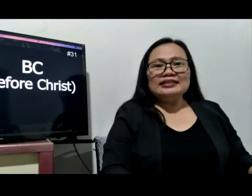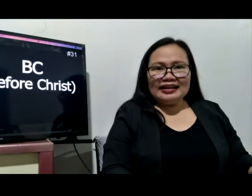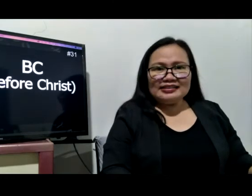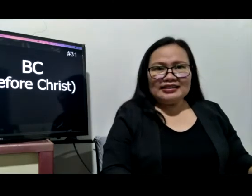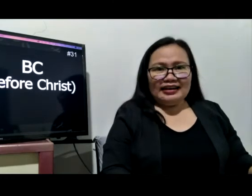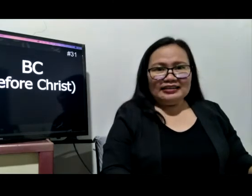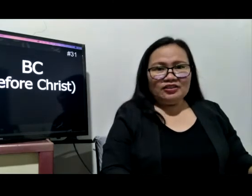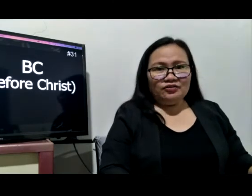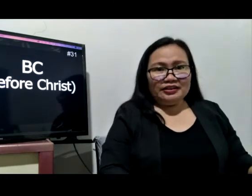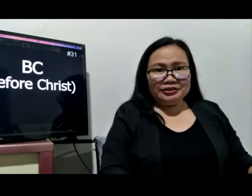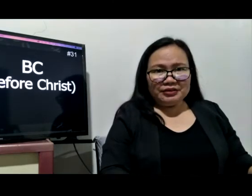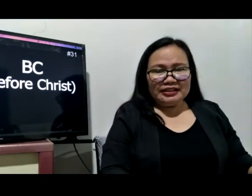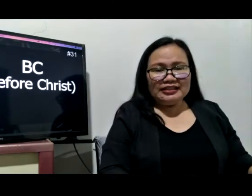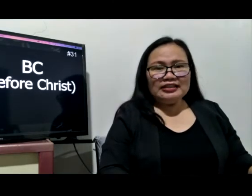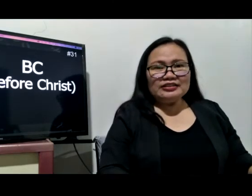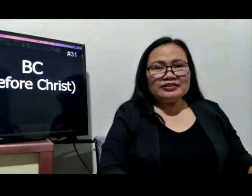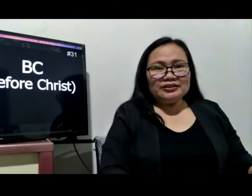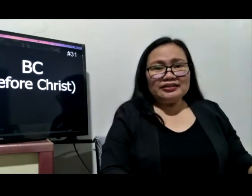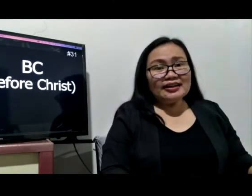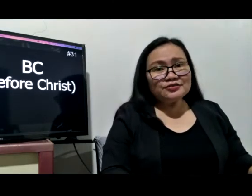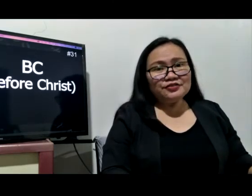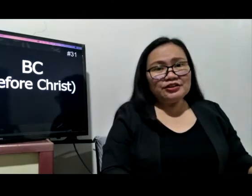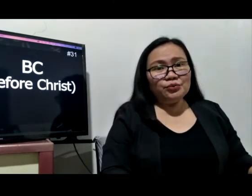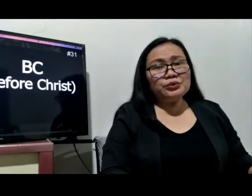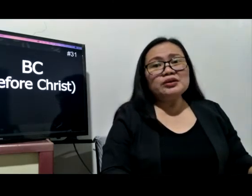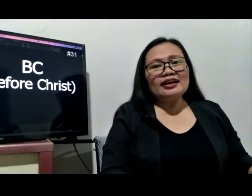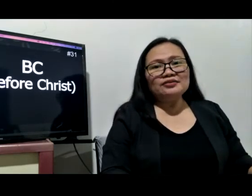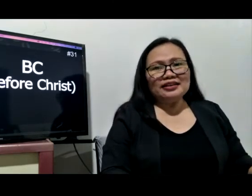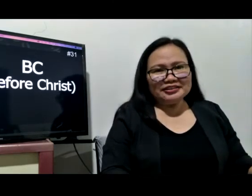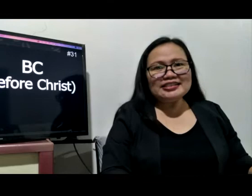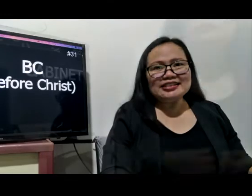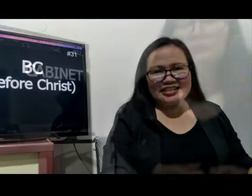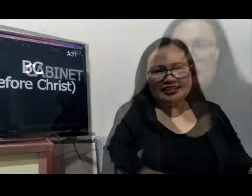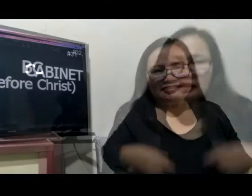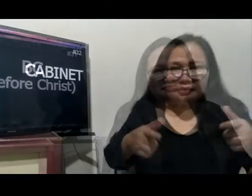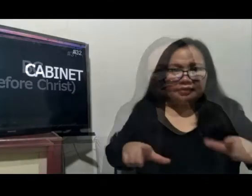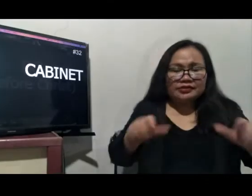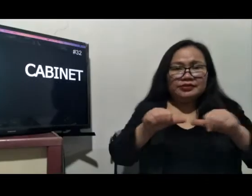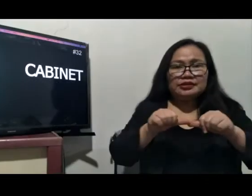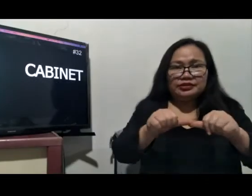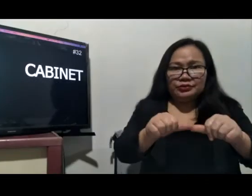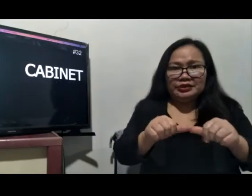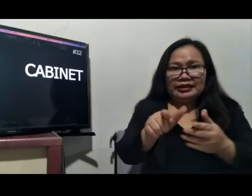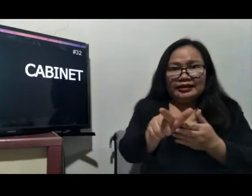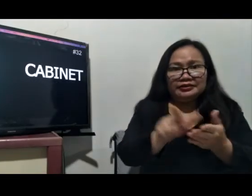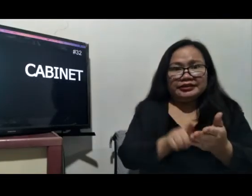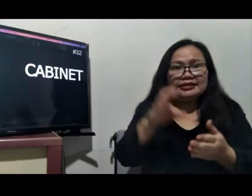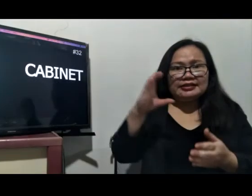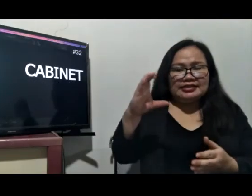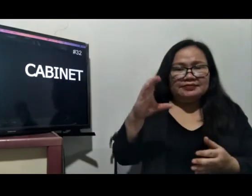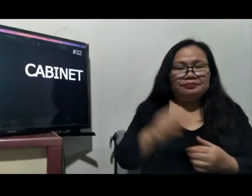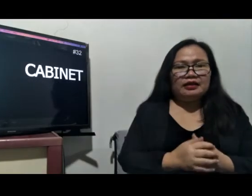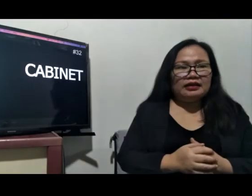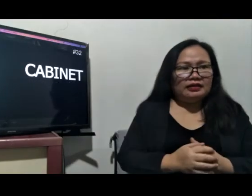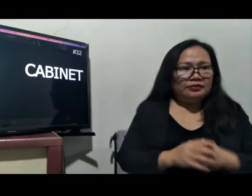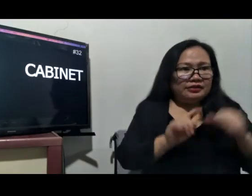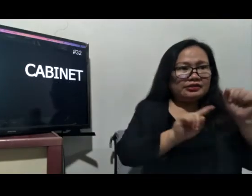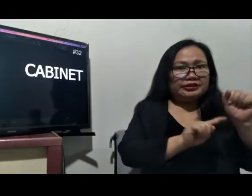That's the end of letter B. So in the next video, we will have letter C. Let's continue with letter C. We'll start